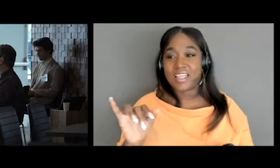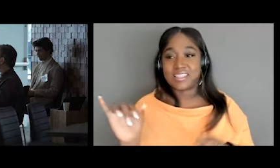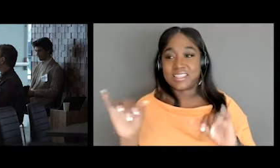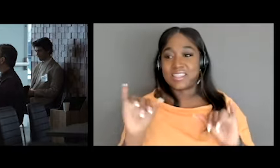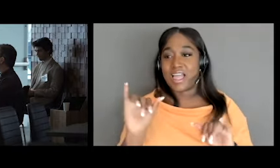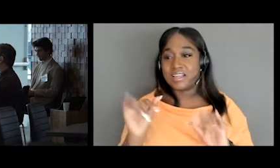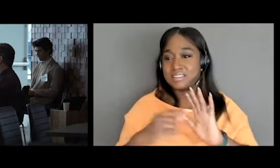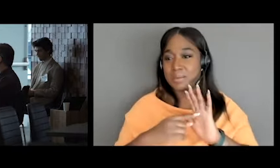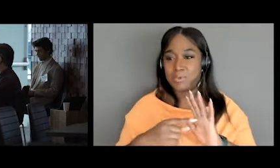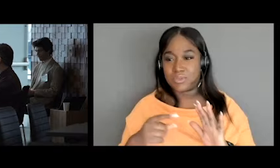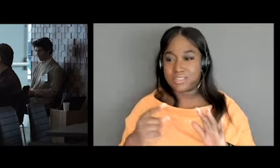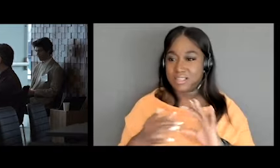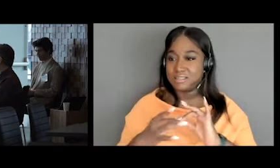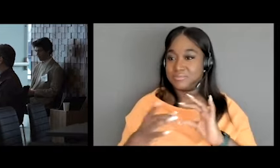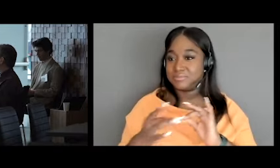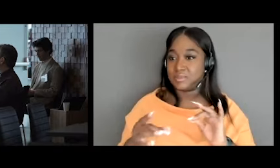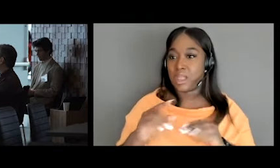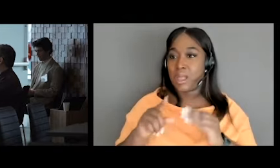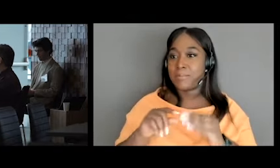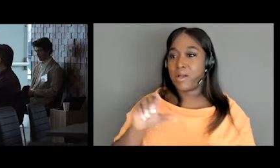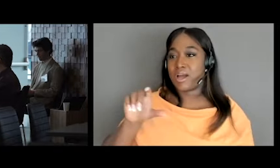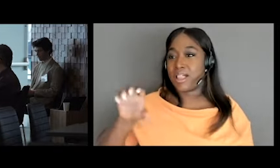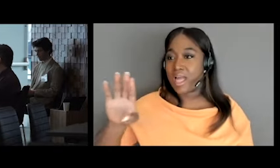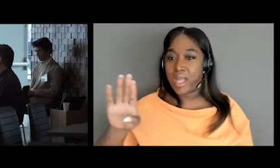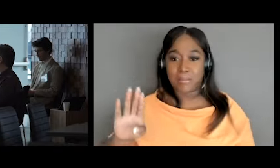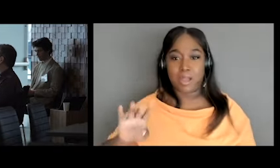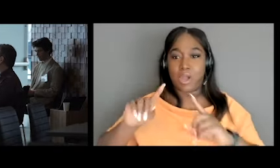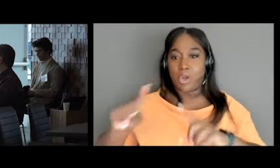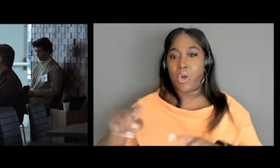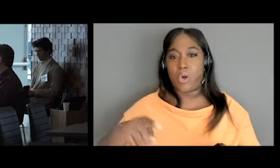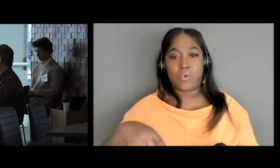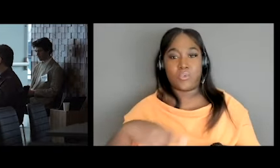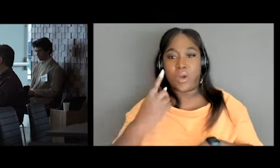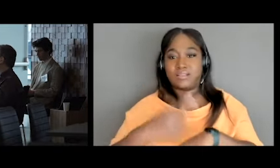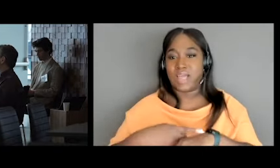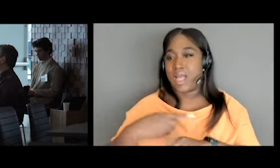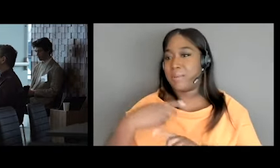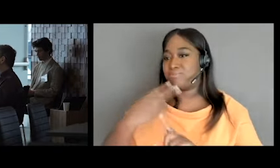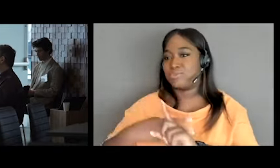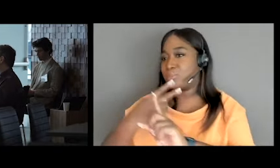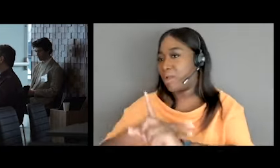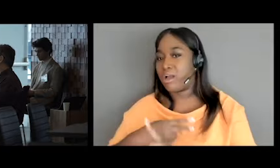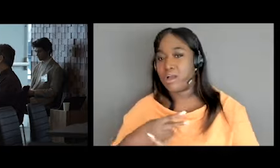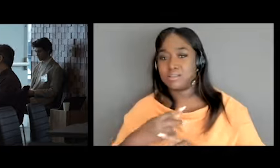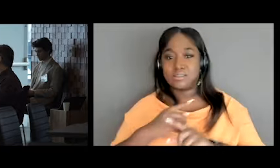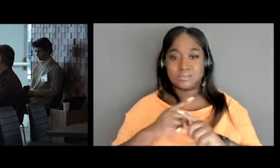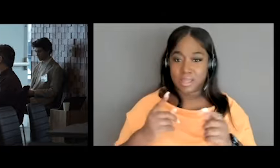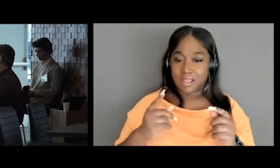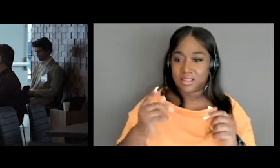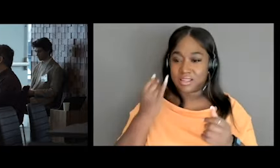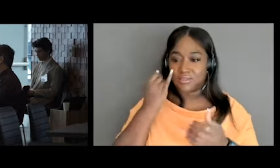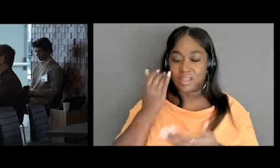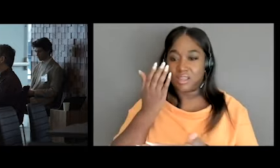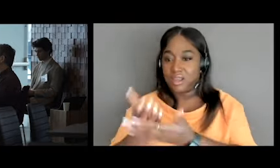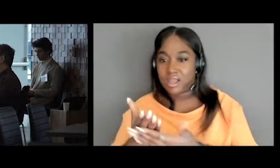months, but are there clubs I can actually get to? Can I get there rationally? Depending on who I am, it may mean transit, it may mean a taxi,